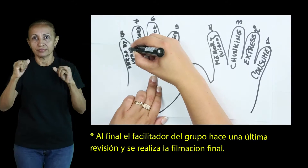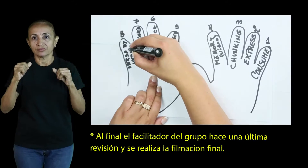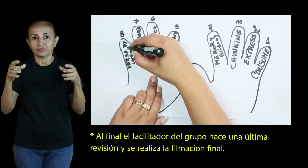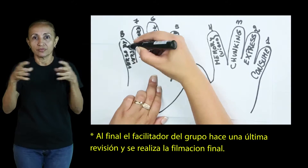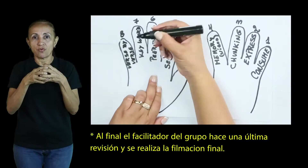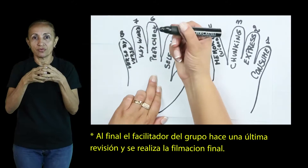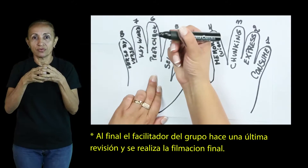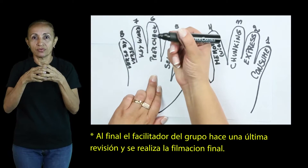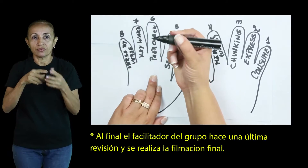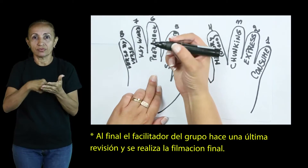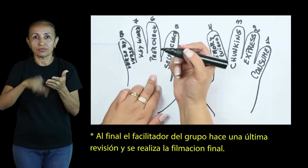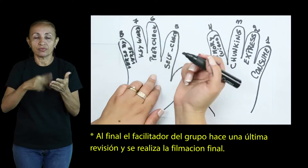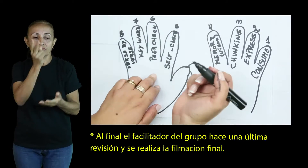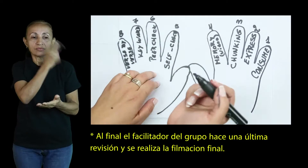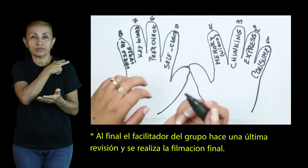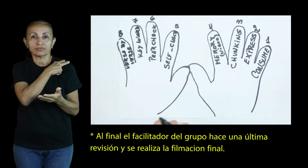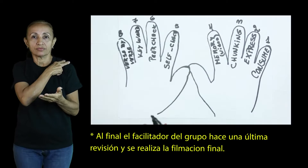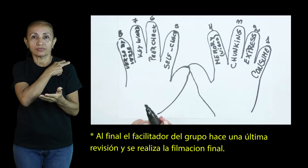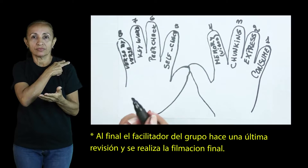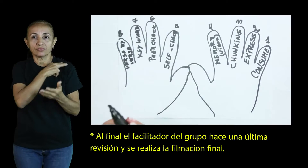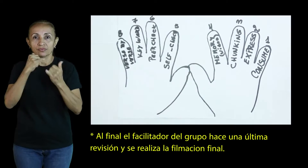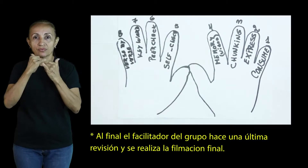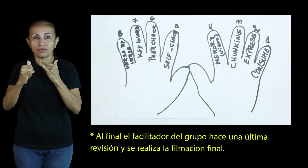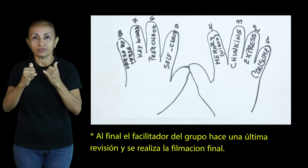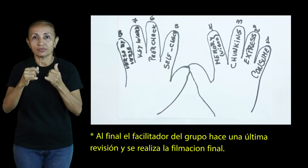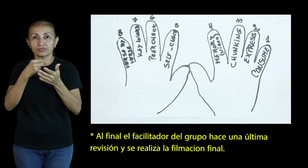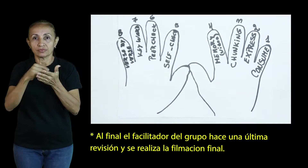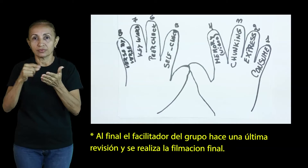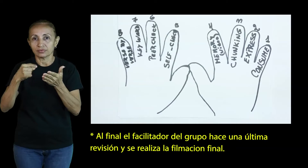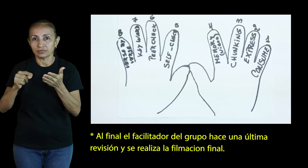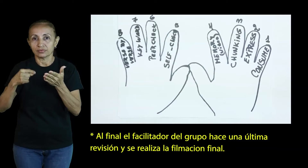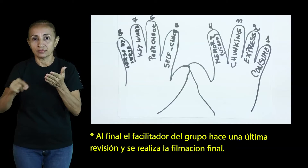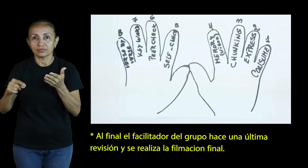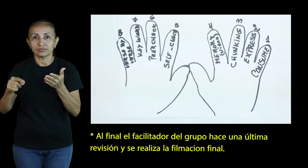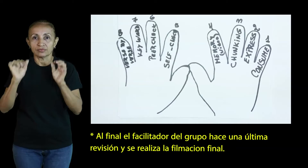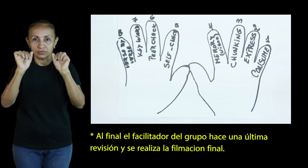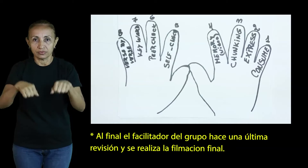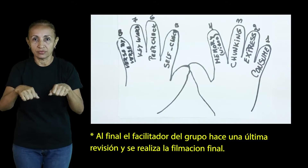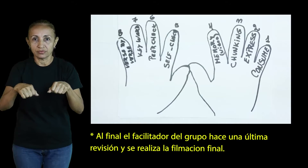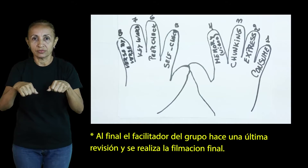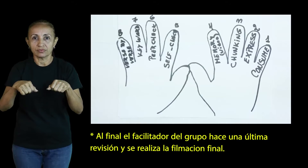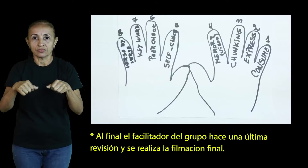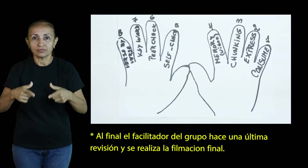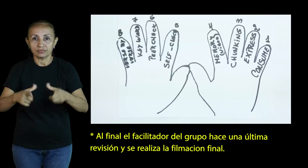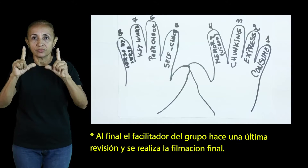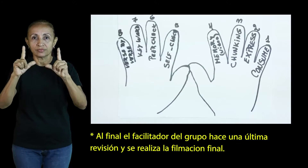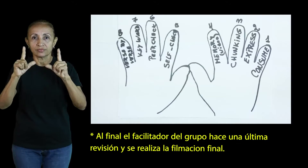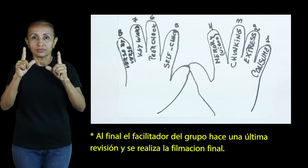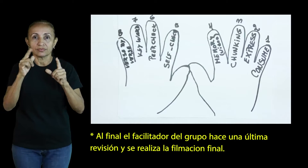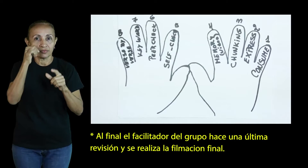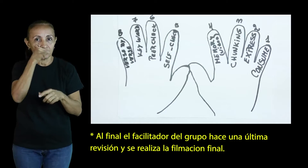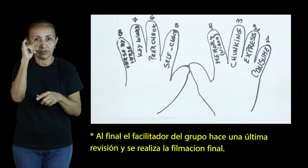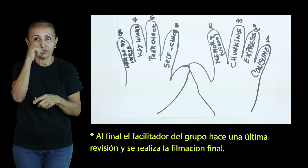At the end, the facilitator of the group makes a last review and final filming takes place.